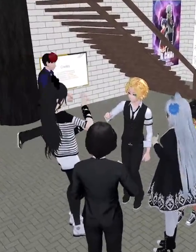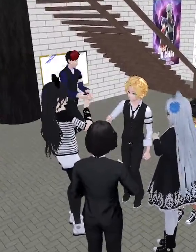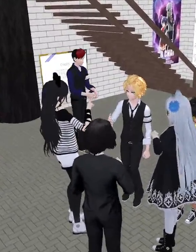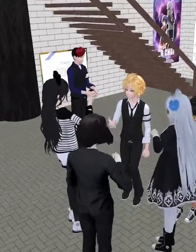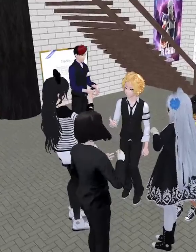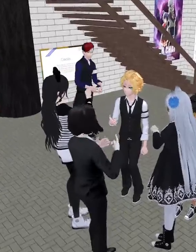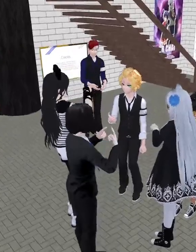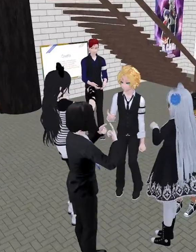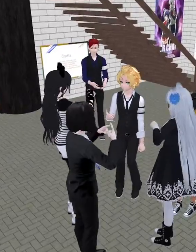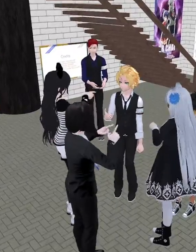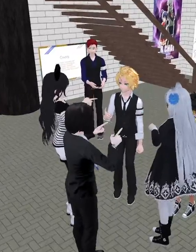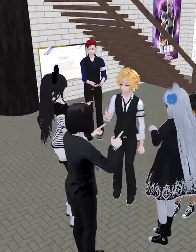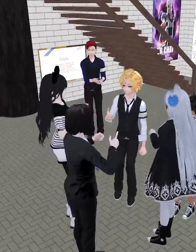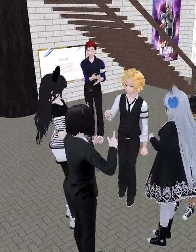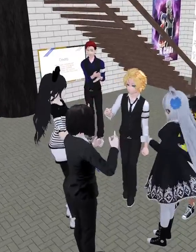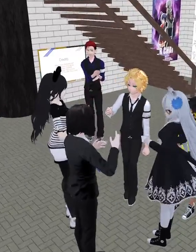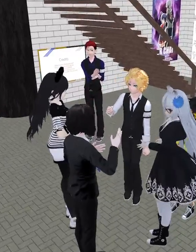And I missed the picture.